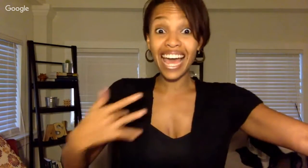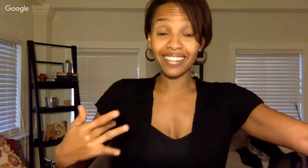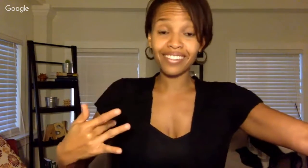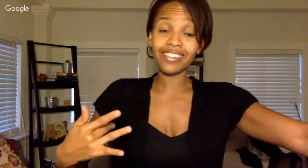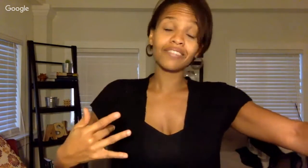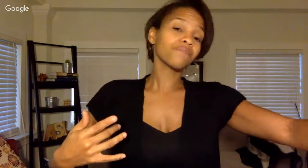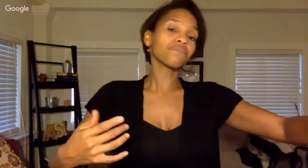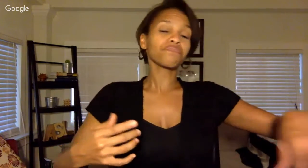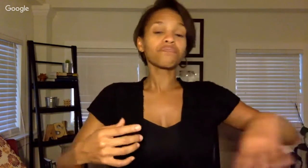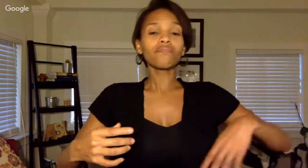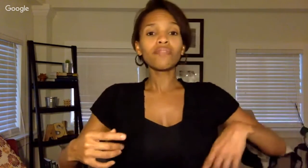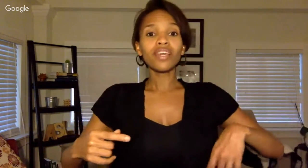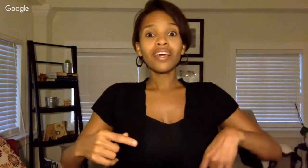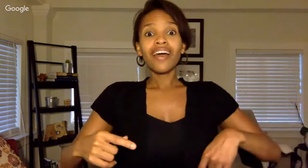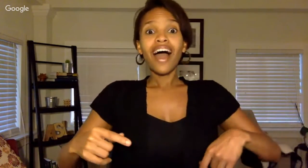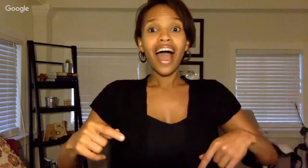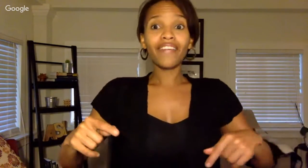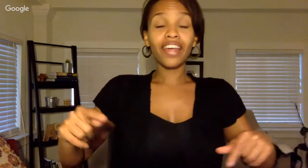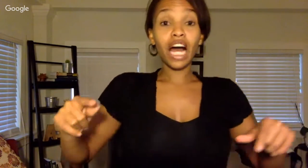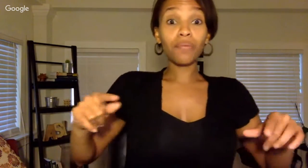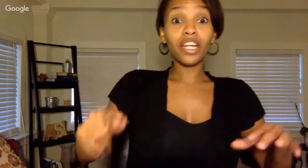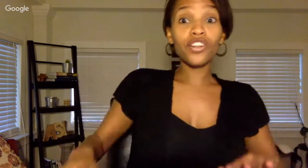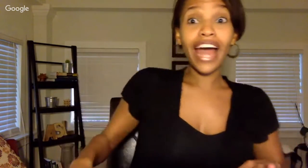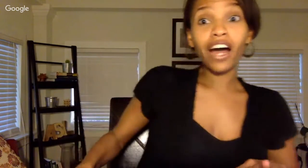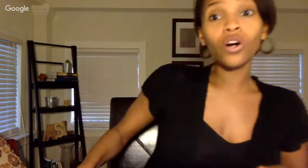tend, and then I'm gonna now